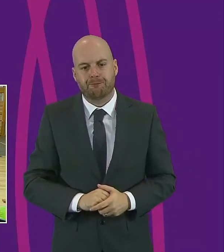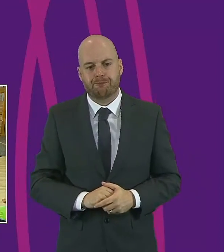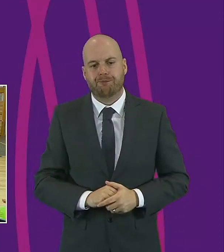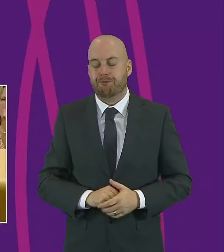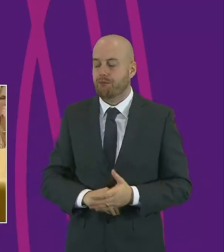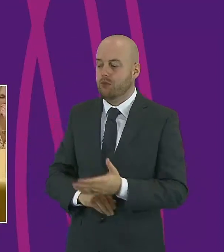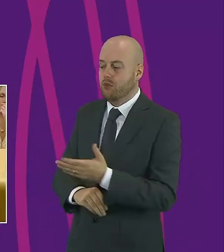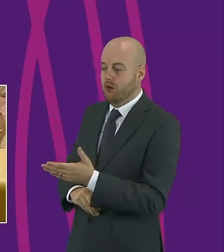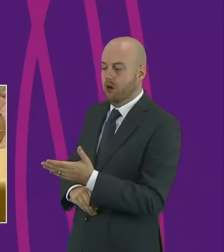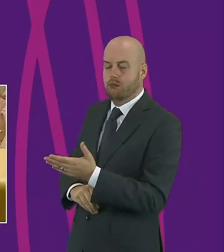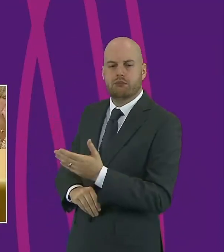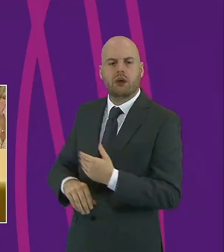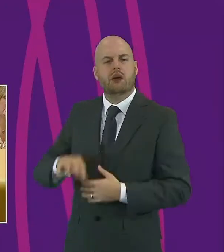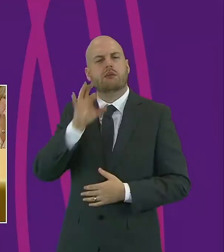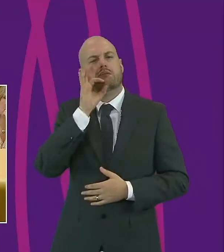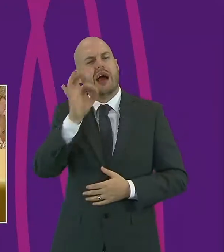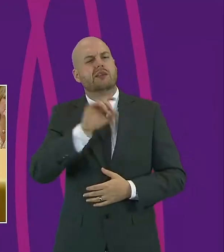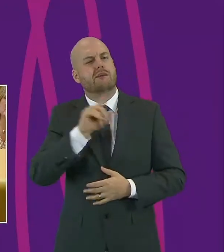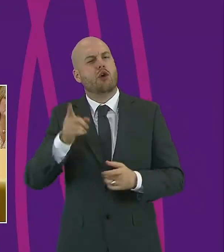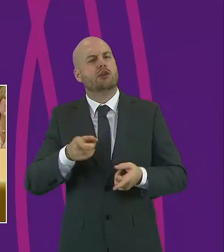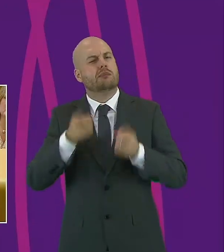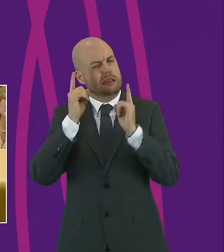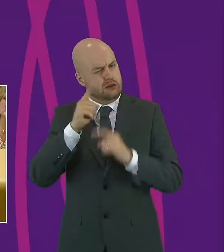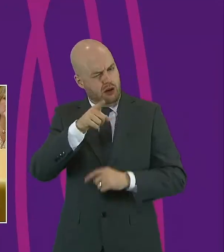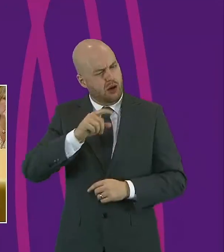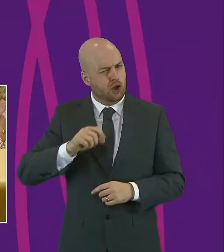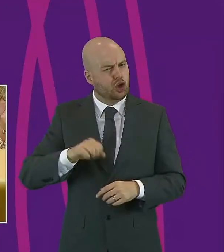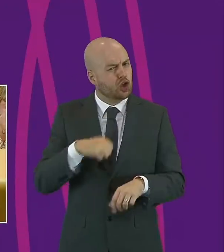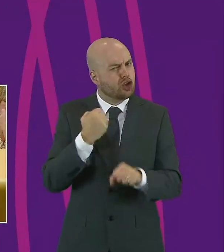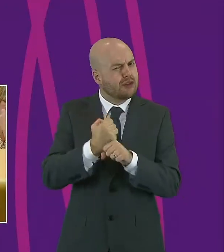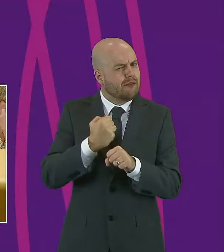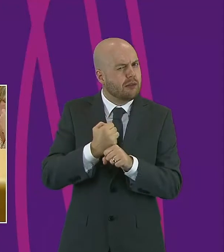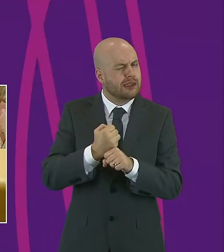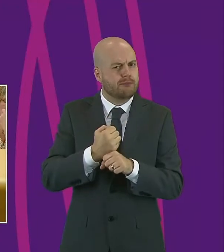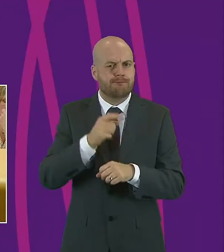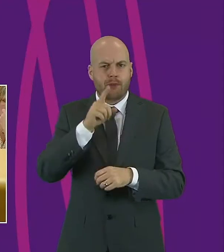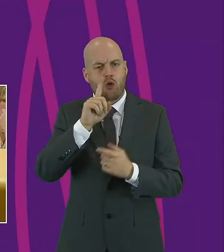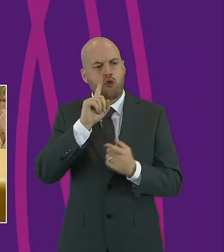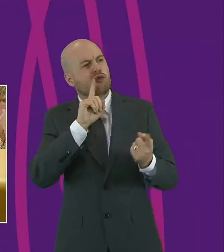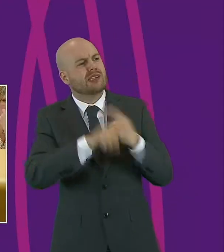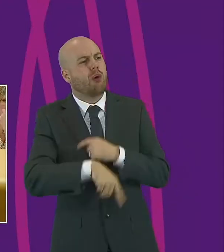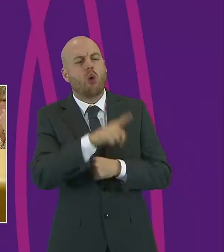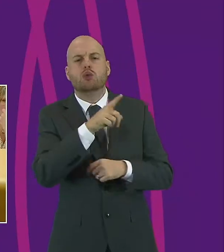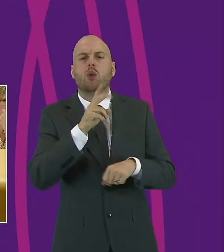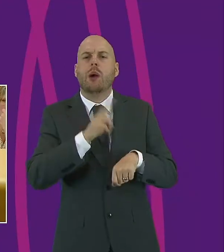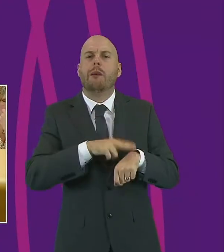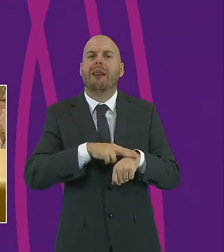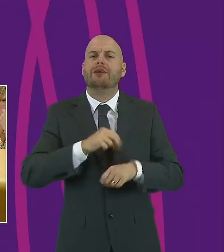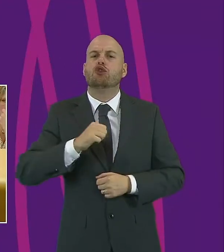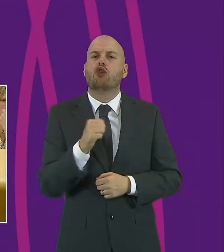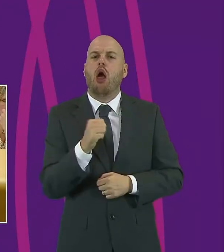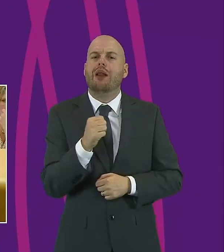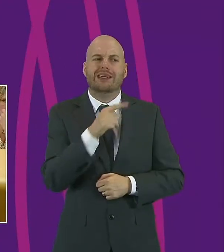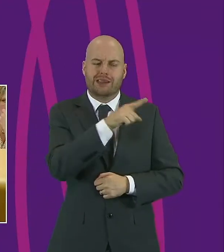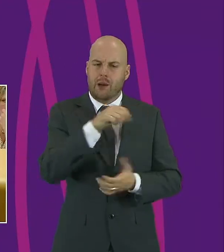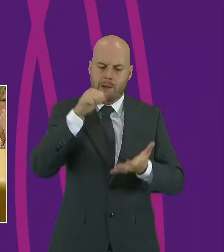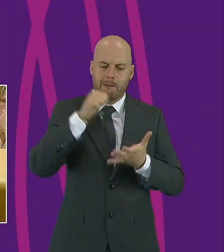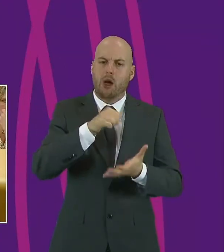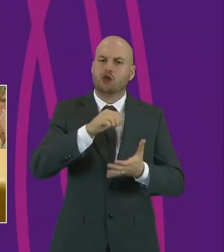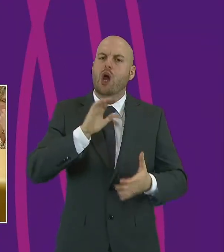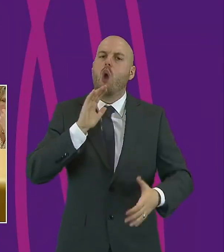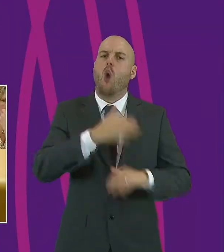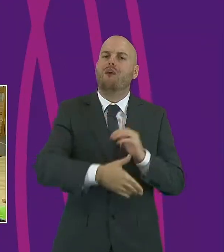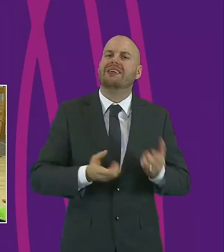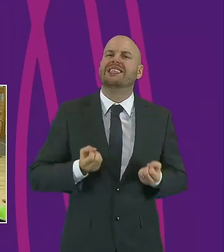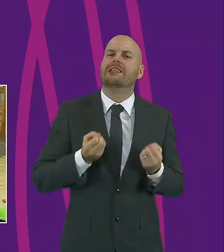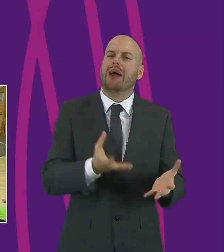First Minister what action the Scottish Government is taking in response to Police Scotland's reported budget overspend during the COVID-19